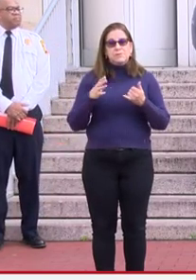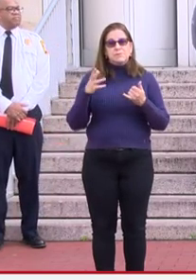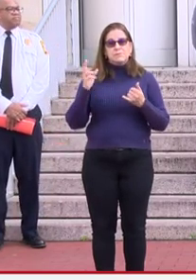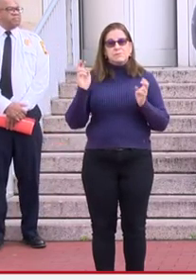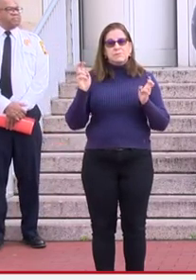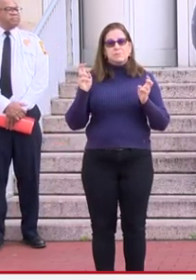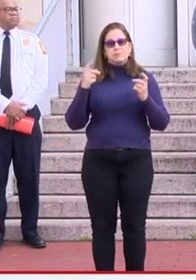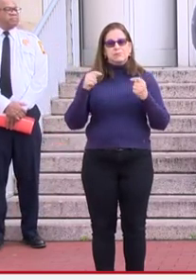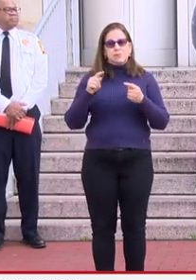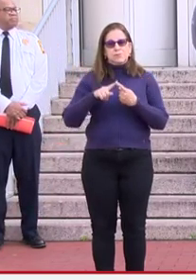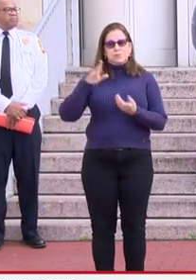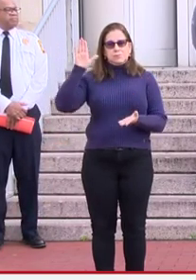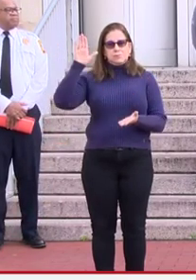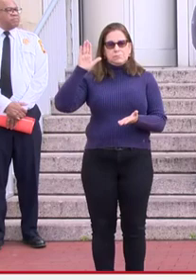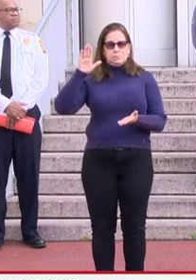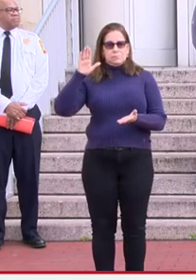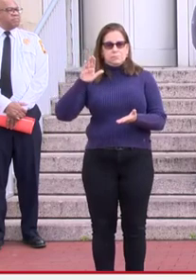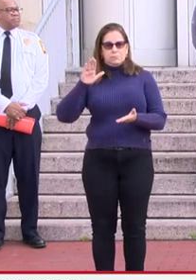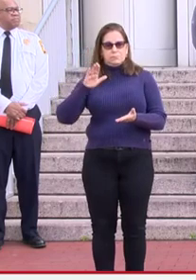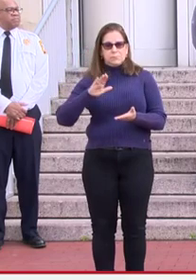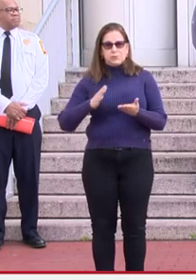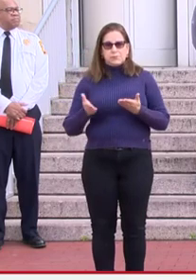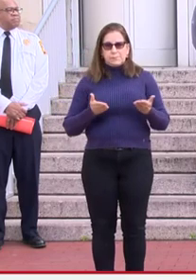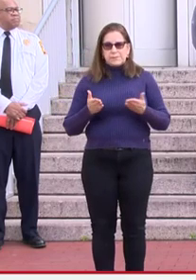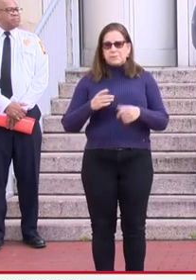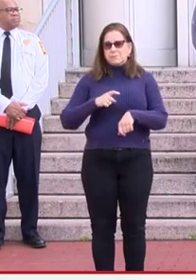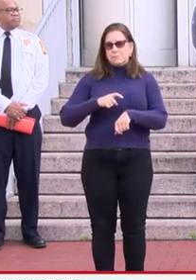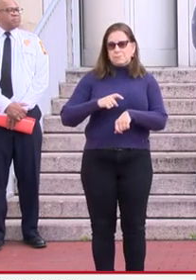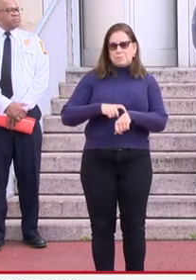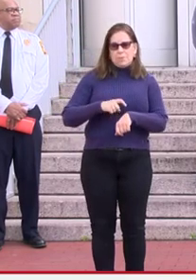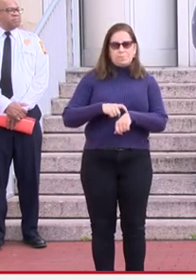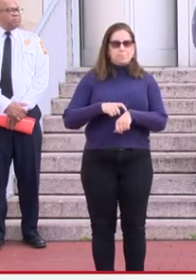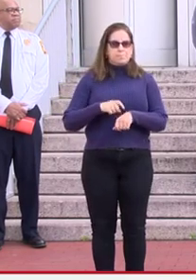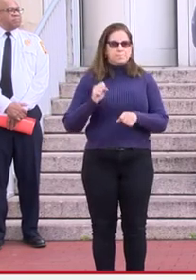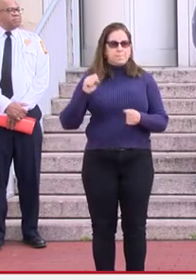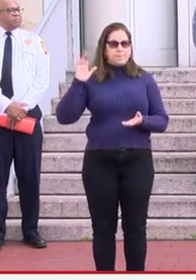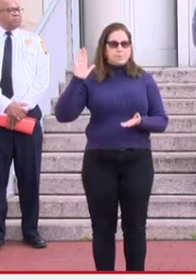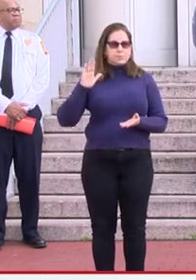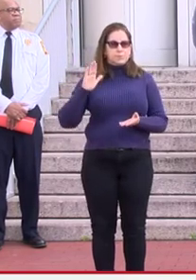down service as it relates to ridership.